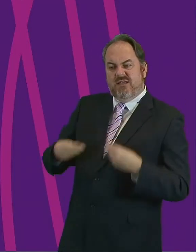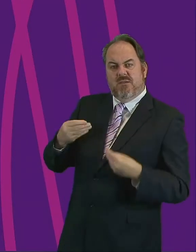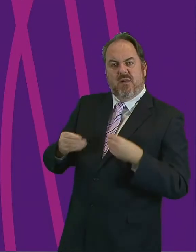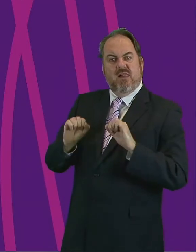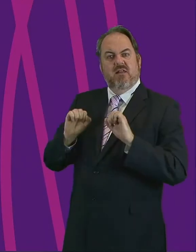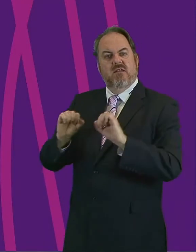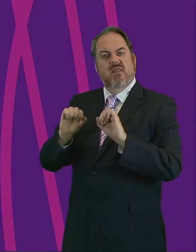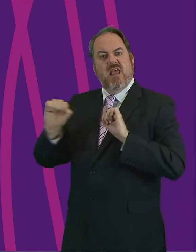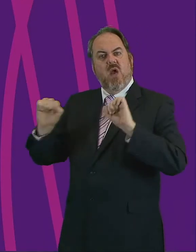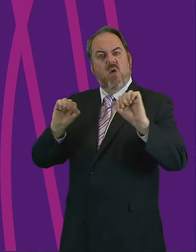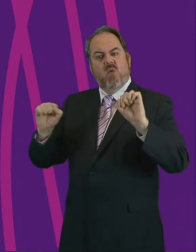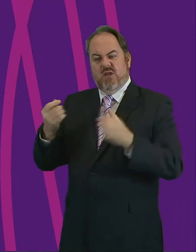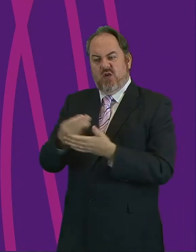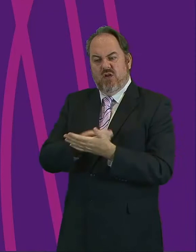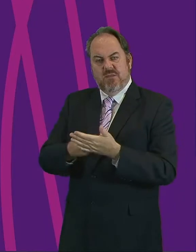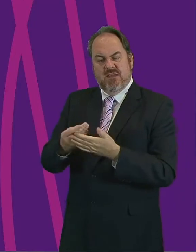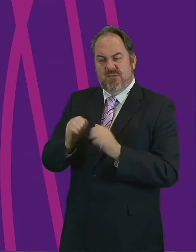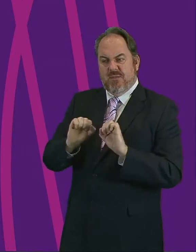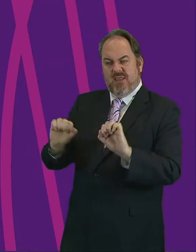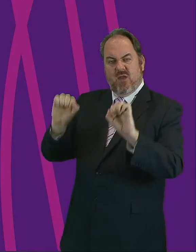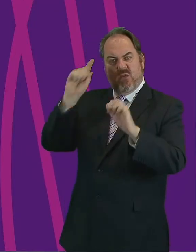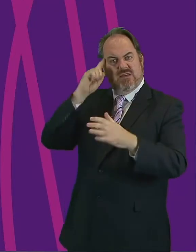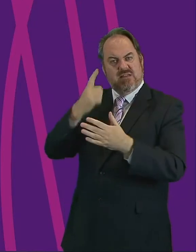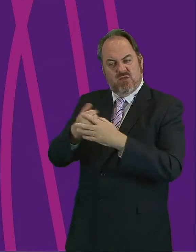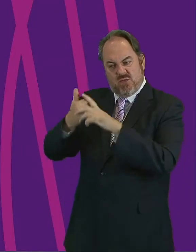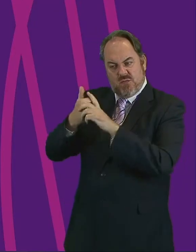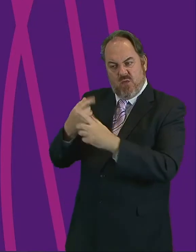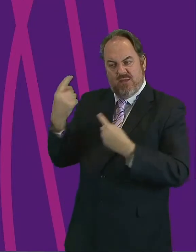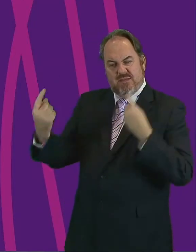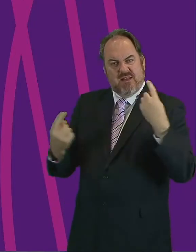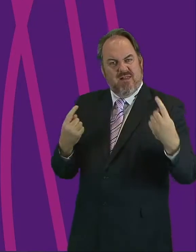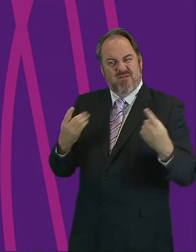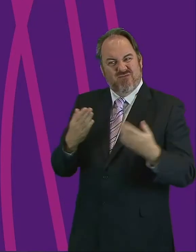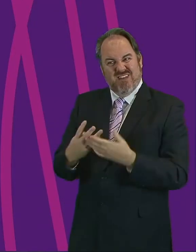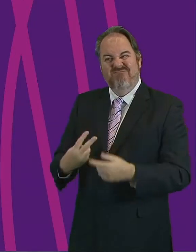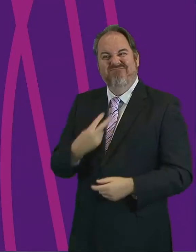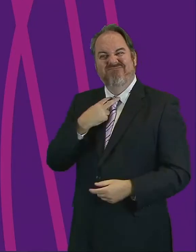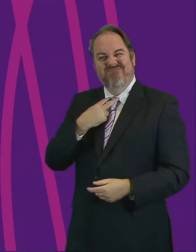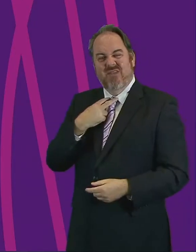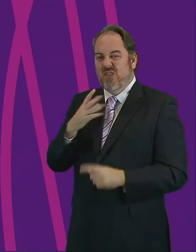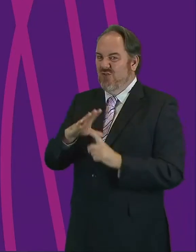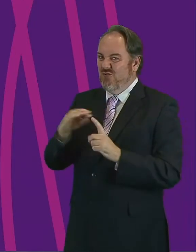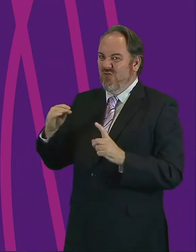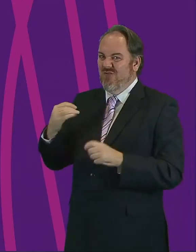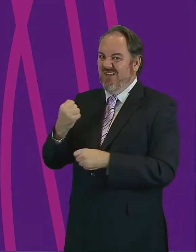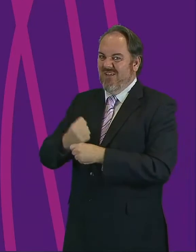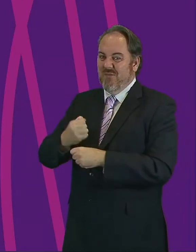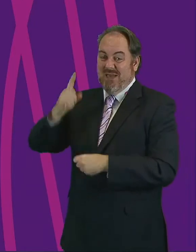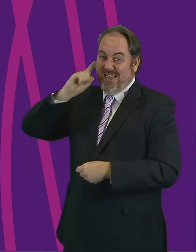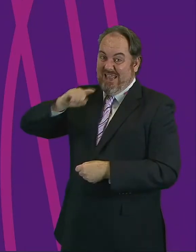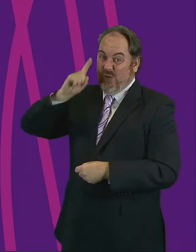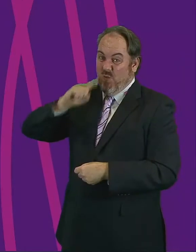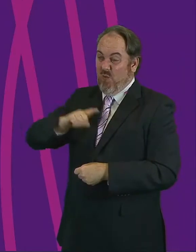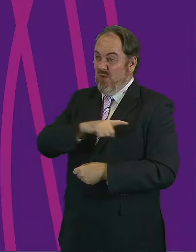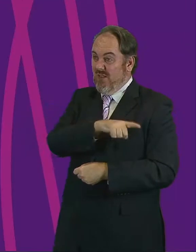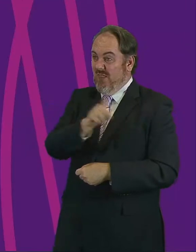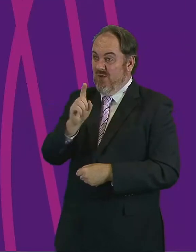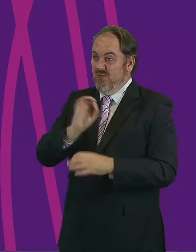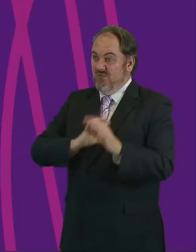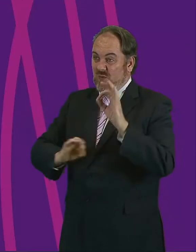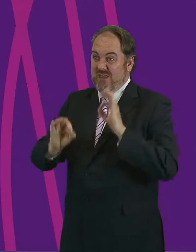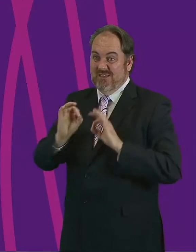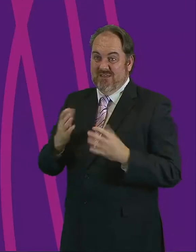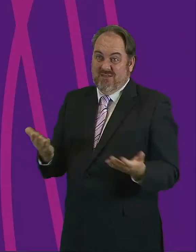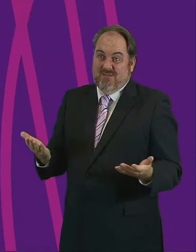recoveries. Cabinet Secretary, is it therefore not deeply disappointing that the Tory government has ignored these calls? Kate